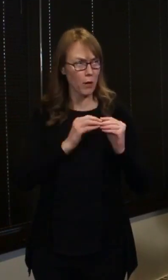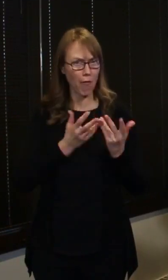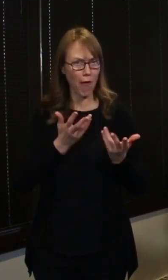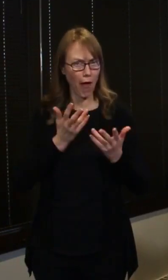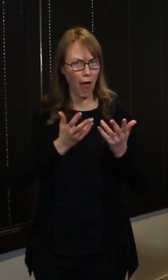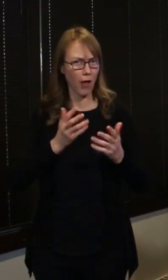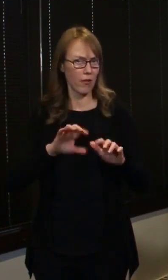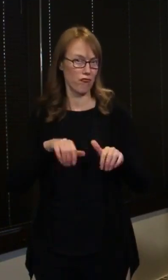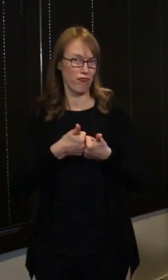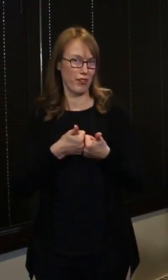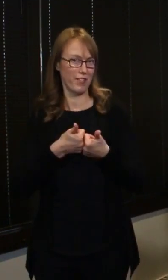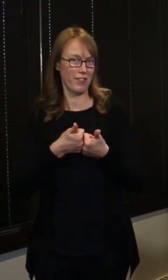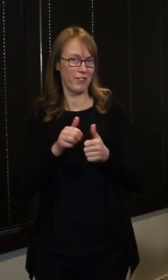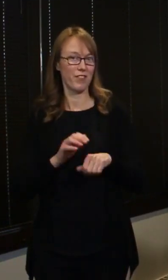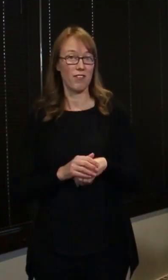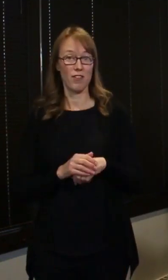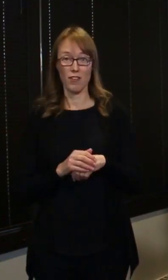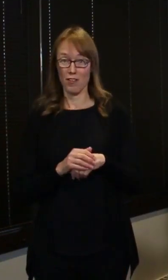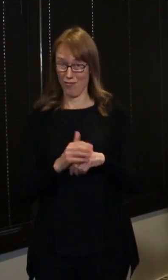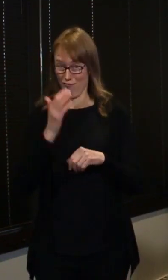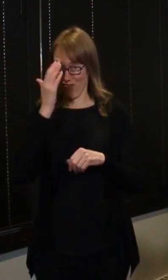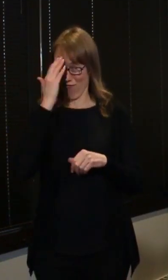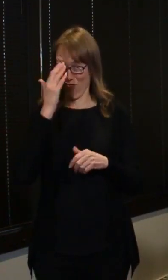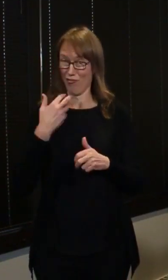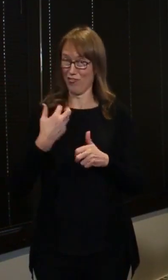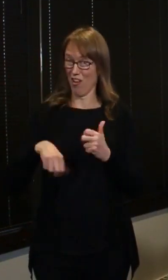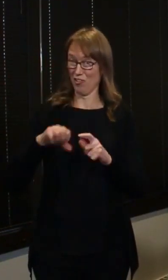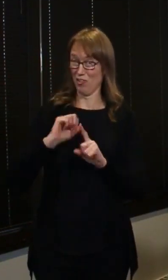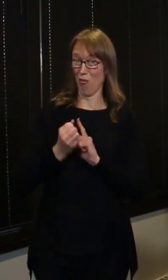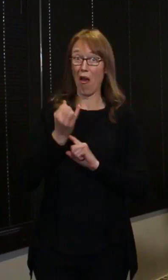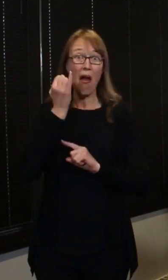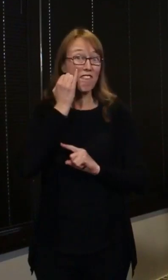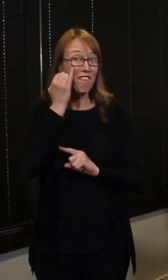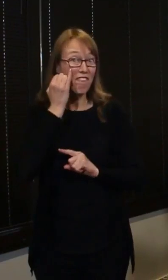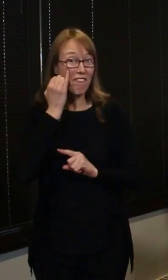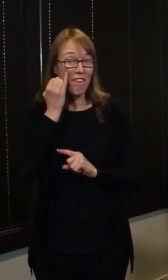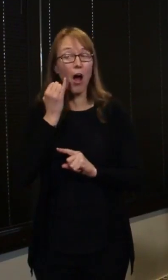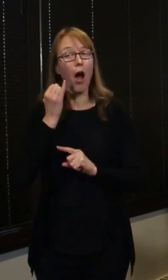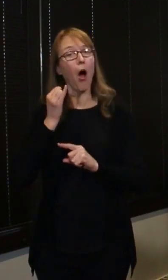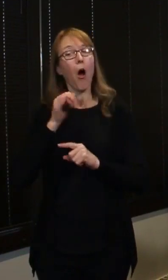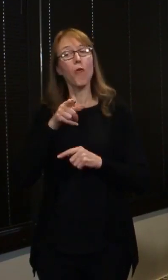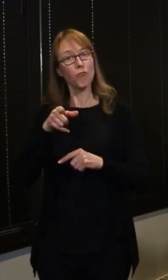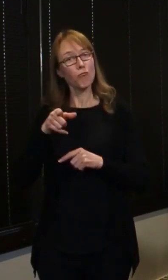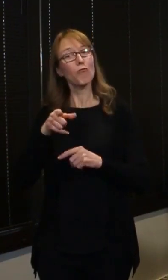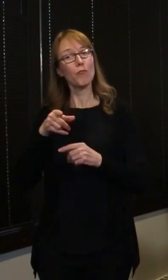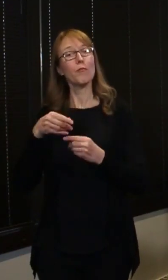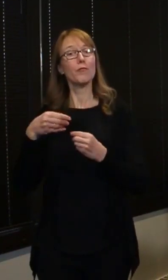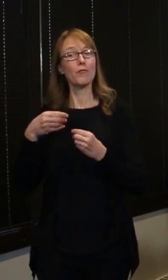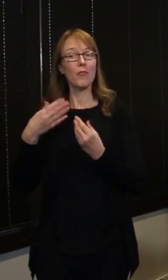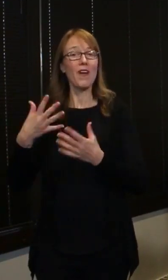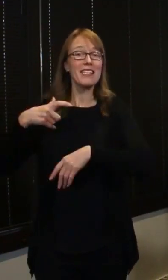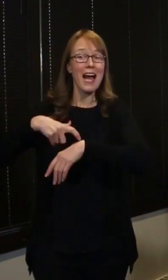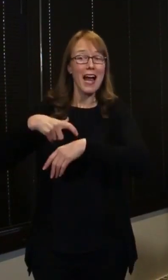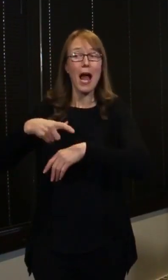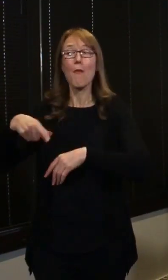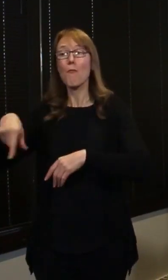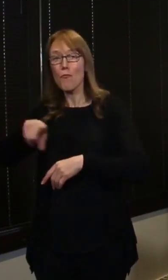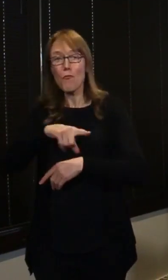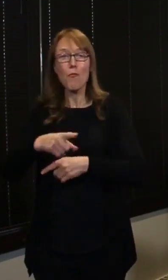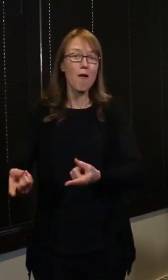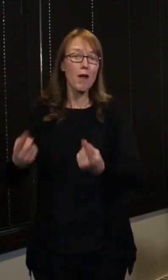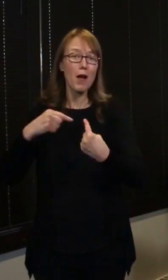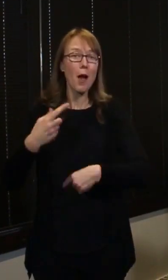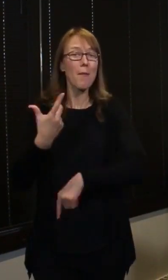schedule vaccinations and then find out that you're not getting any vaccine. So with this new distribution plan, it helps us with a little bit